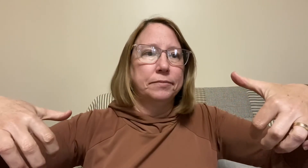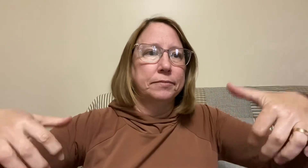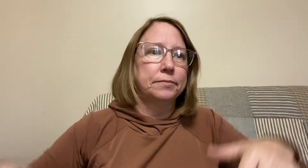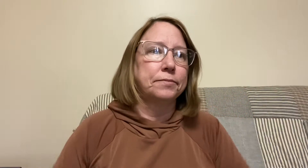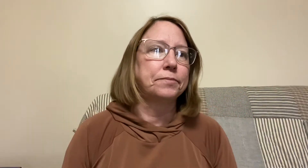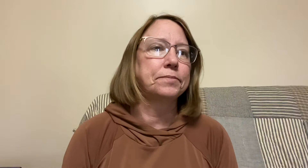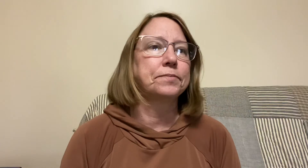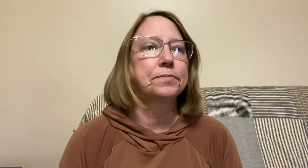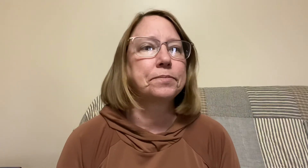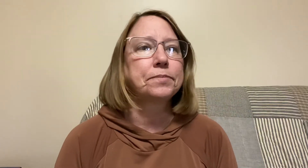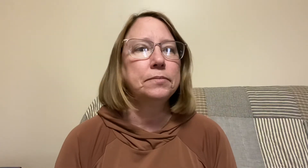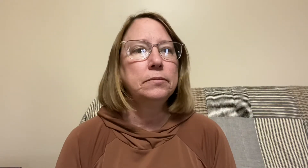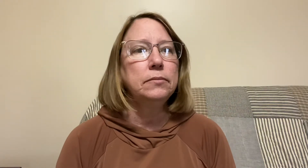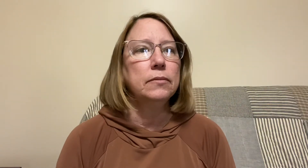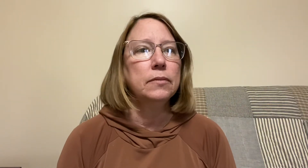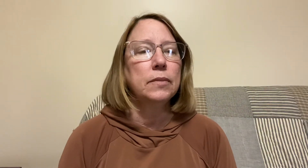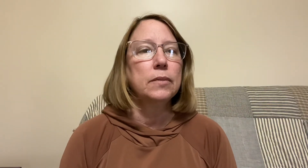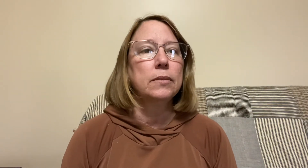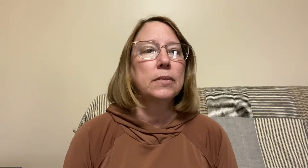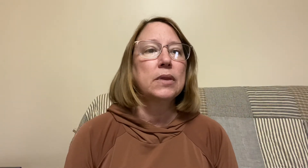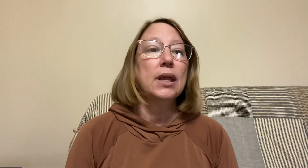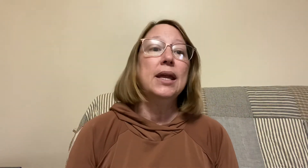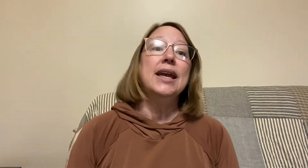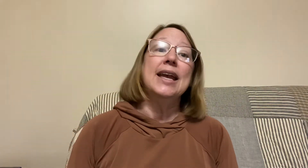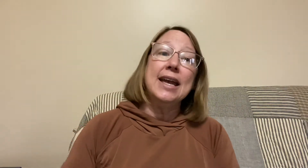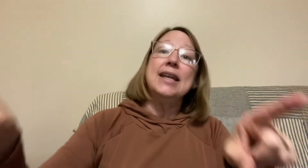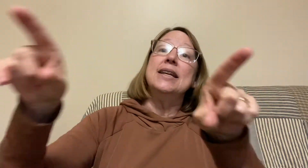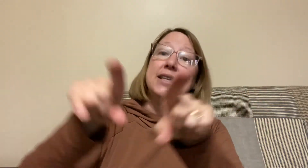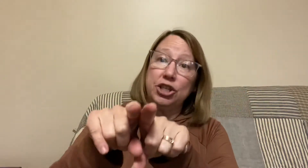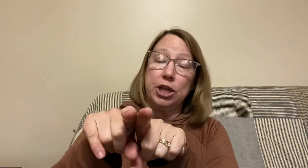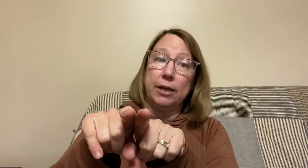no longer subject to the authority.